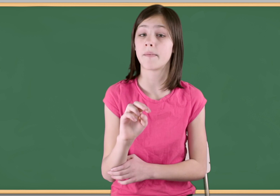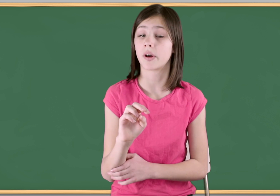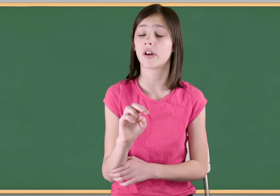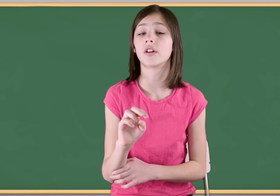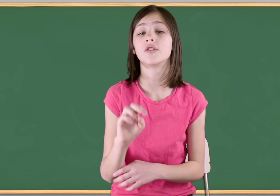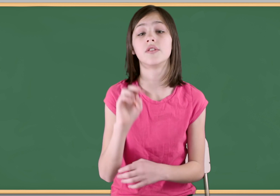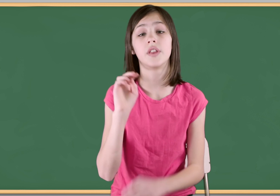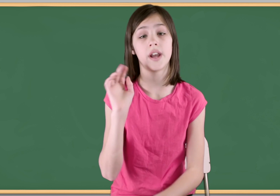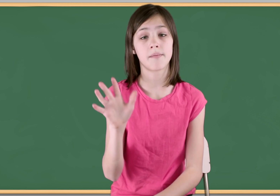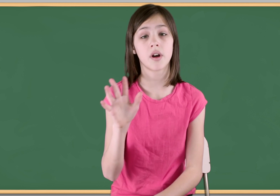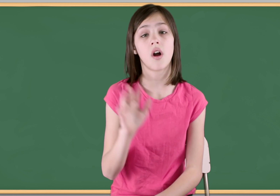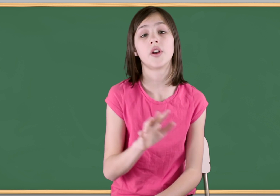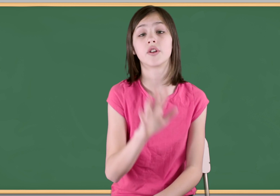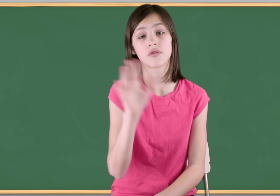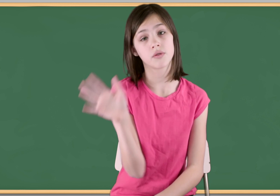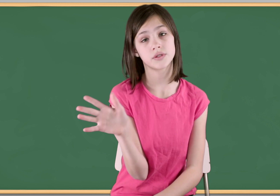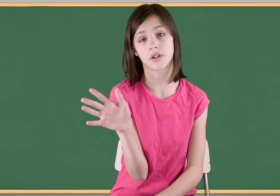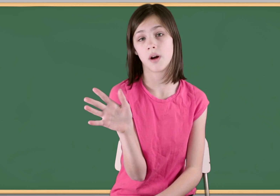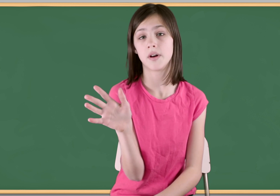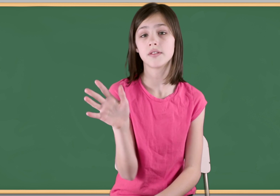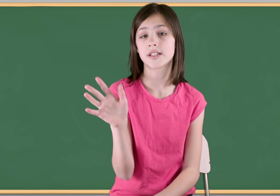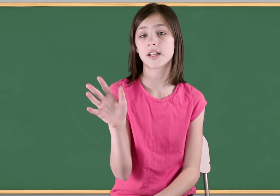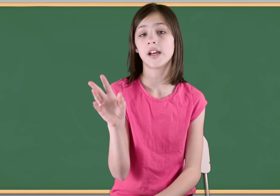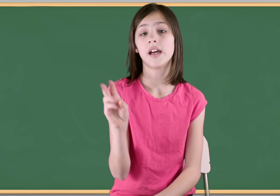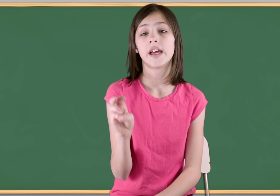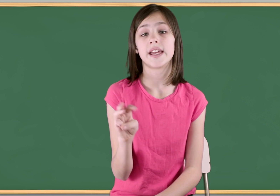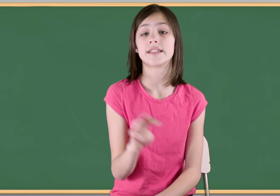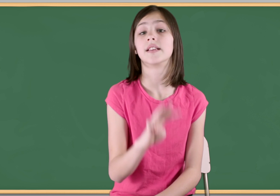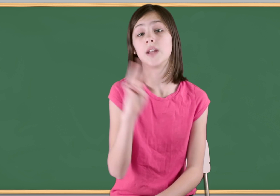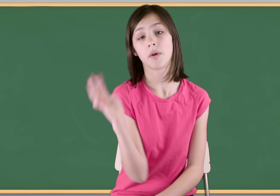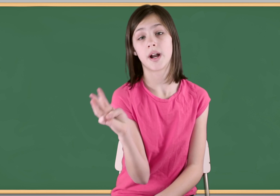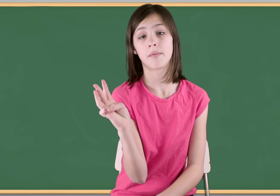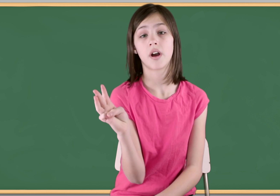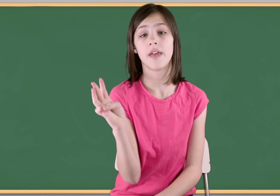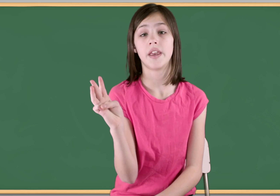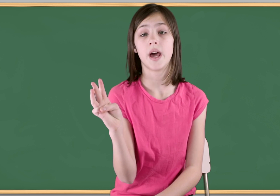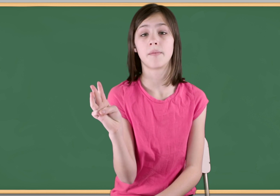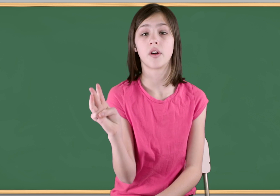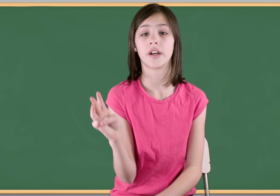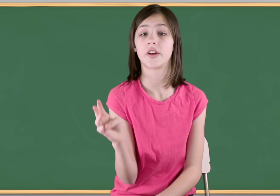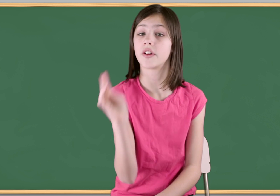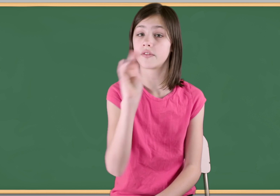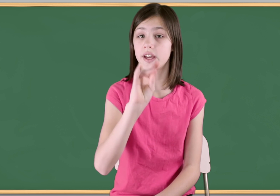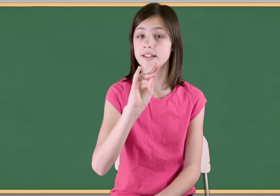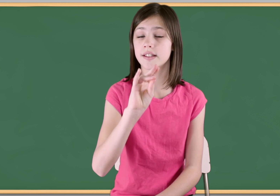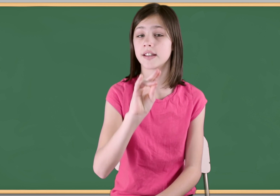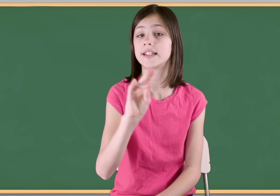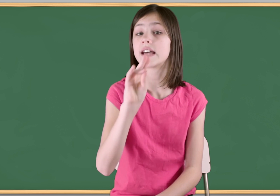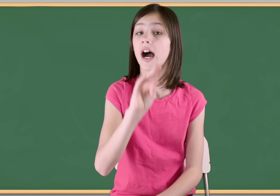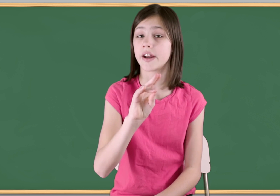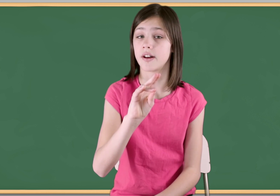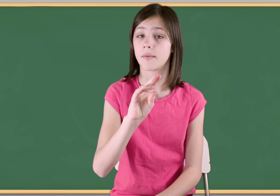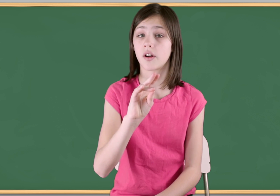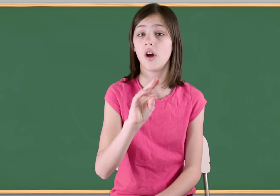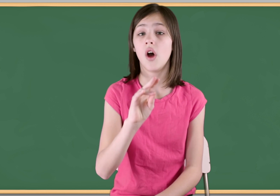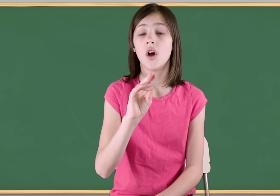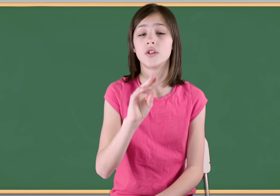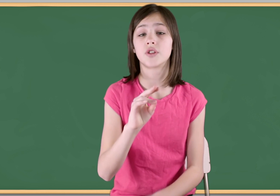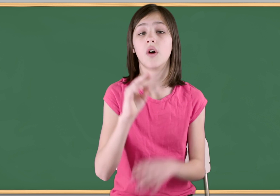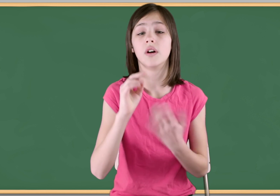remember, the number on your shoulder almost is the lower number, and the number near your face is the higher number. So